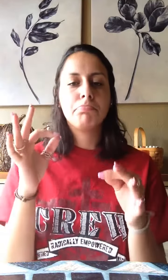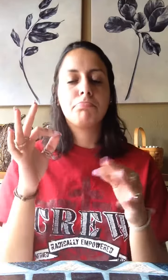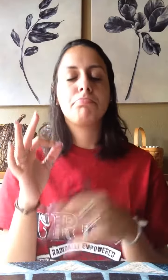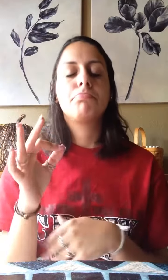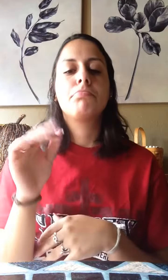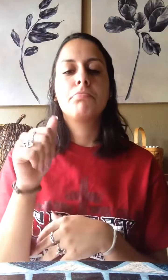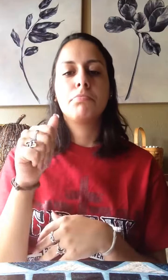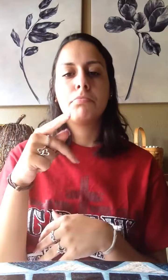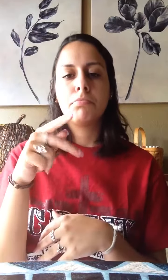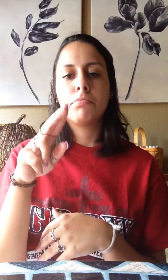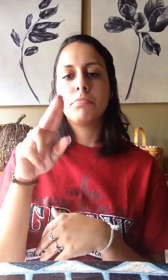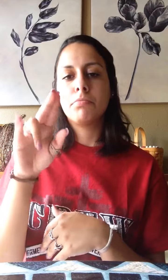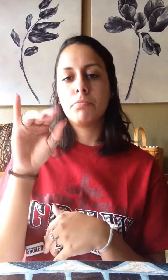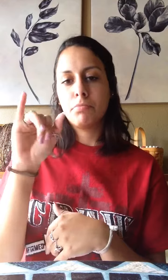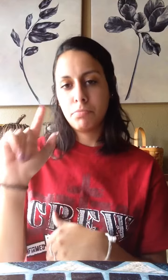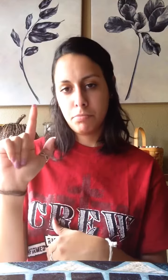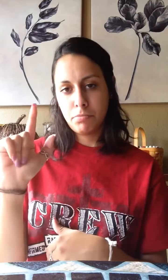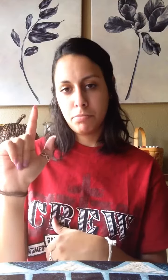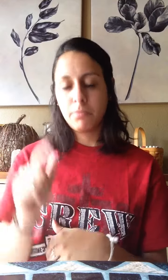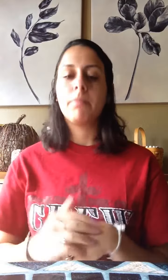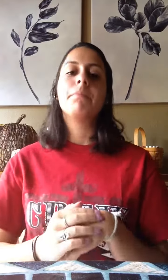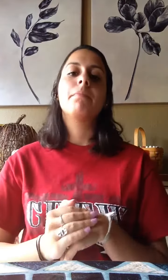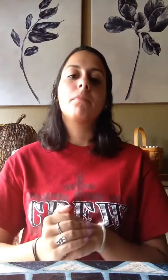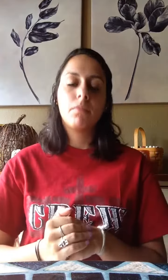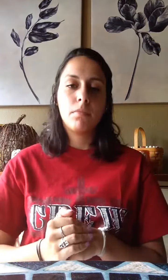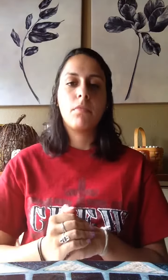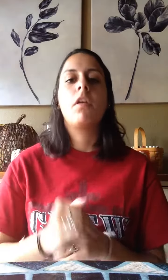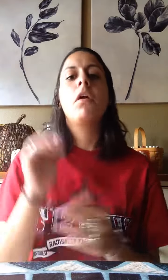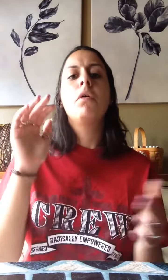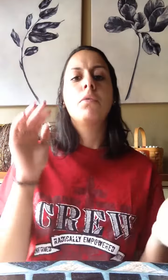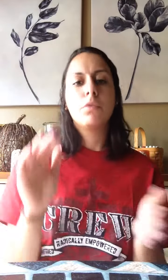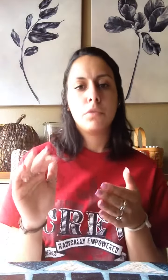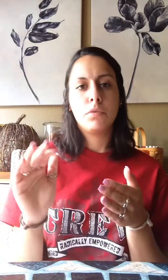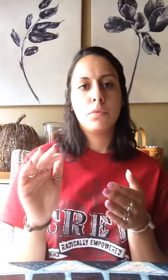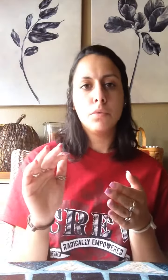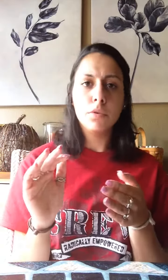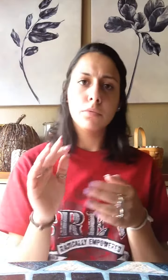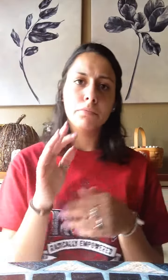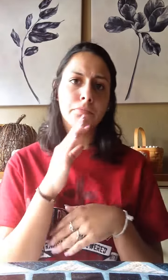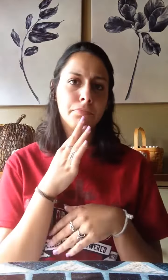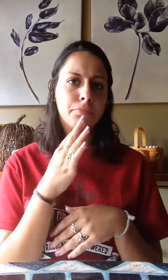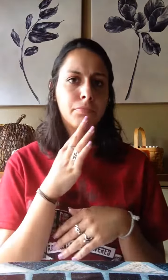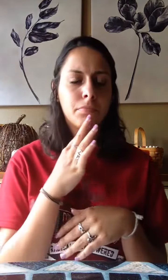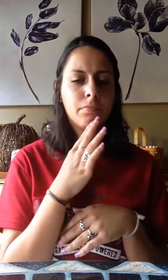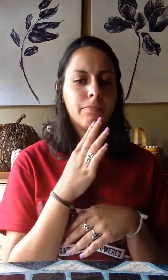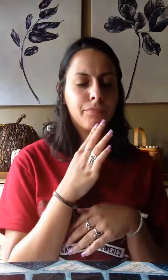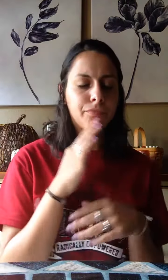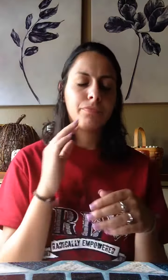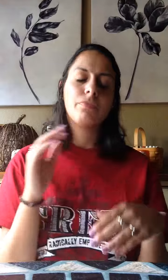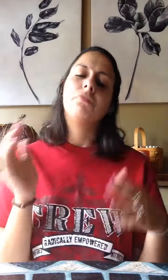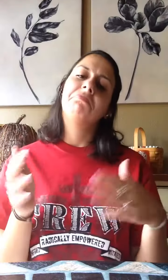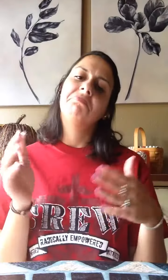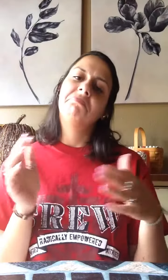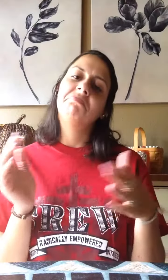almost feel like Peyton Manning's buying into the same thing. I can't believe what I'm watching. You can't believe the hype in it. You can't run the ball out of base. have to get these guys, and then we'll get